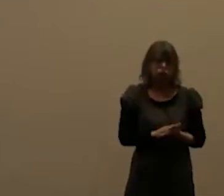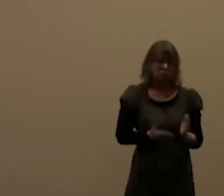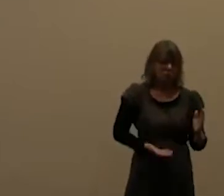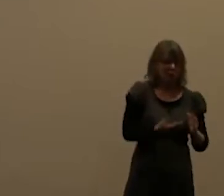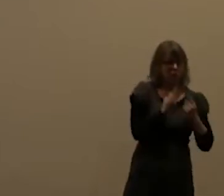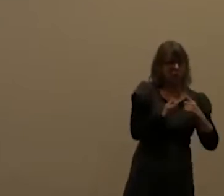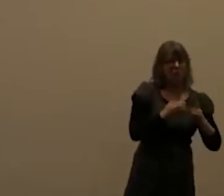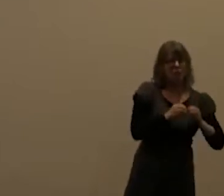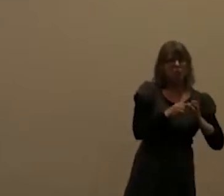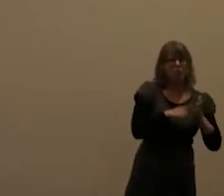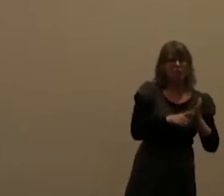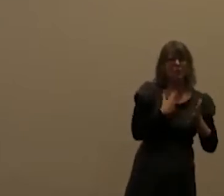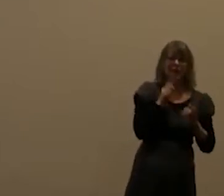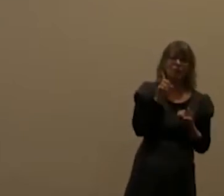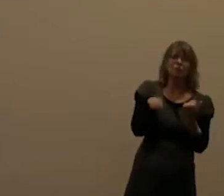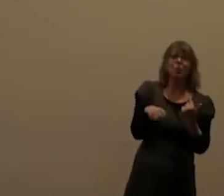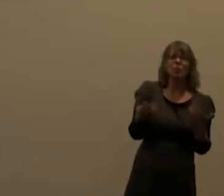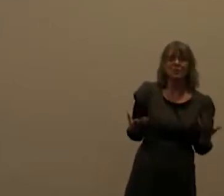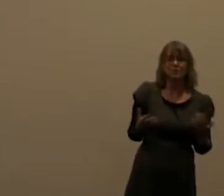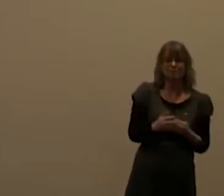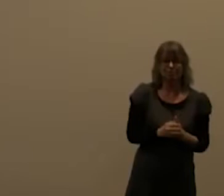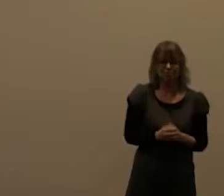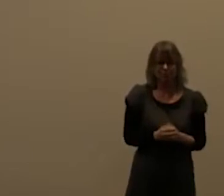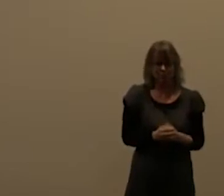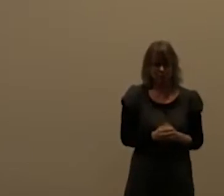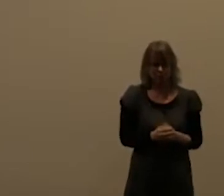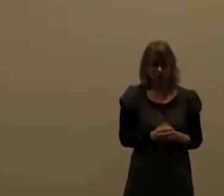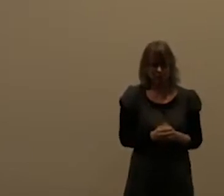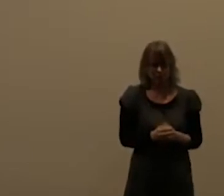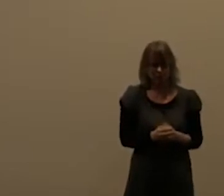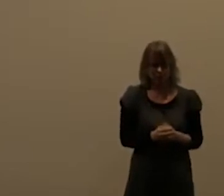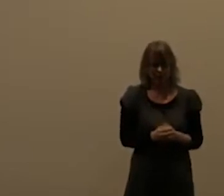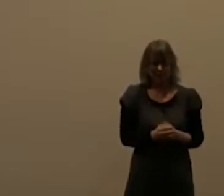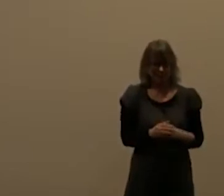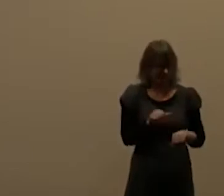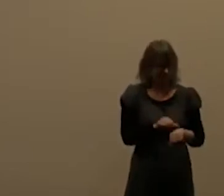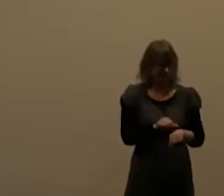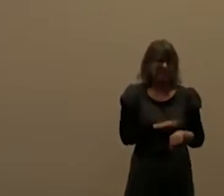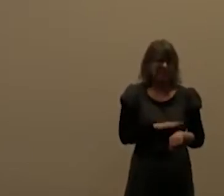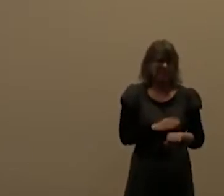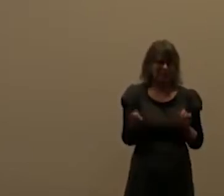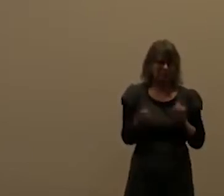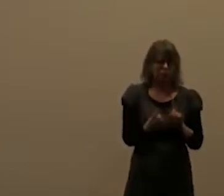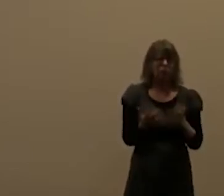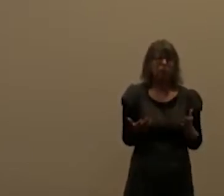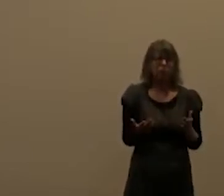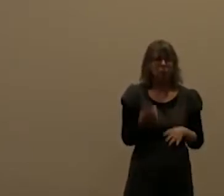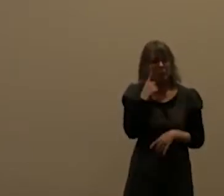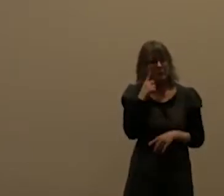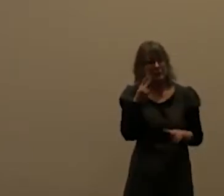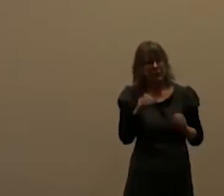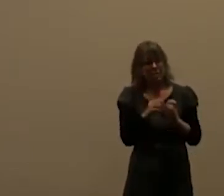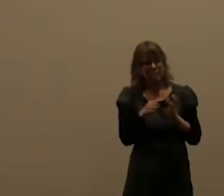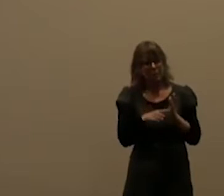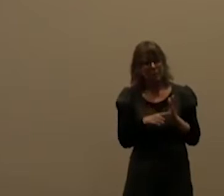So it's really as simple as that to get started. So we're running a little bit low on time, so let's just see what this bot looks like. So what